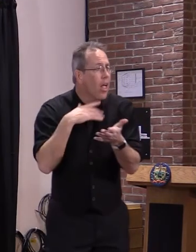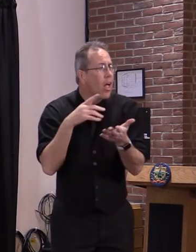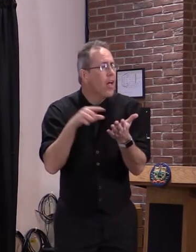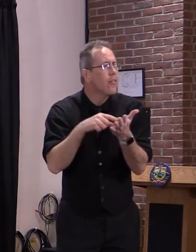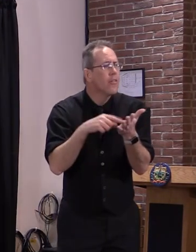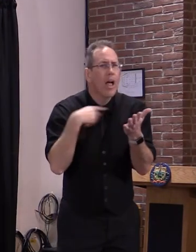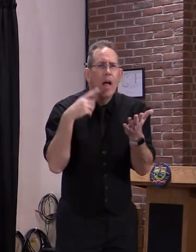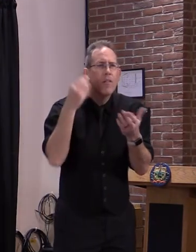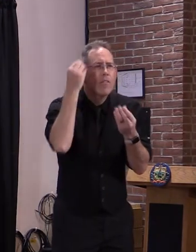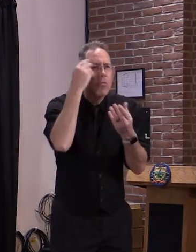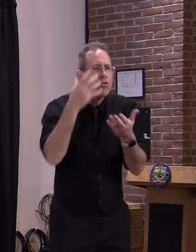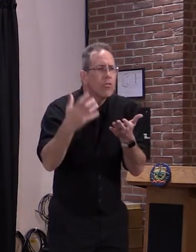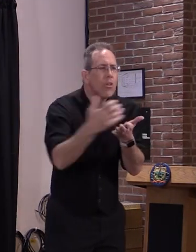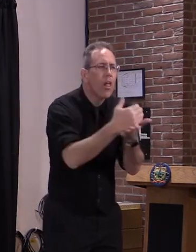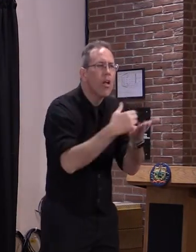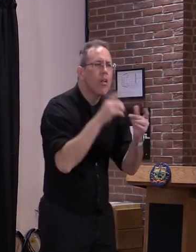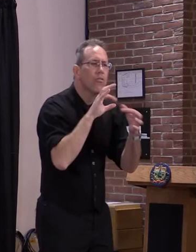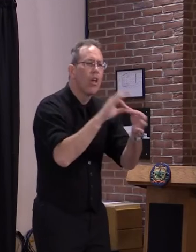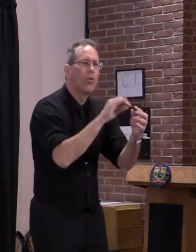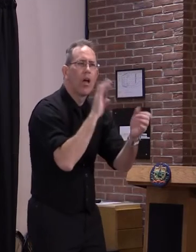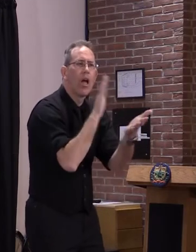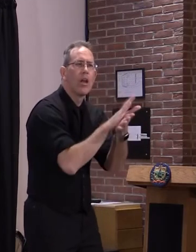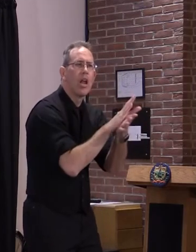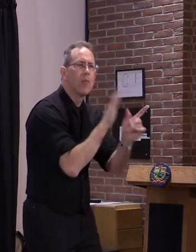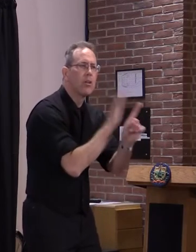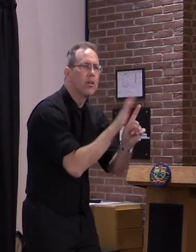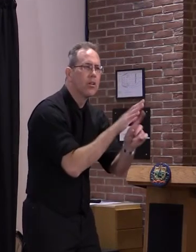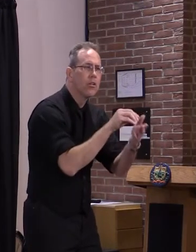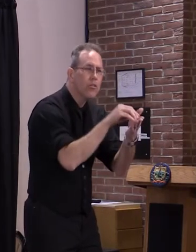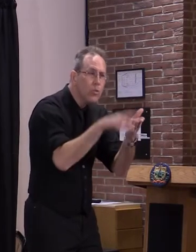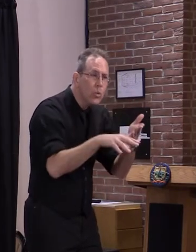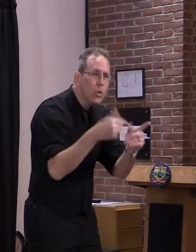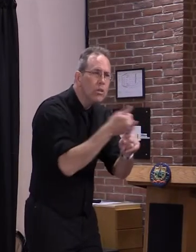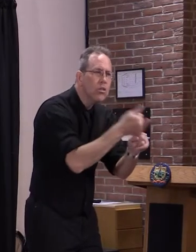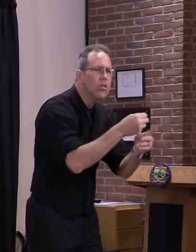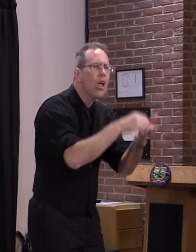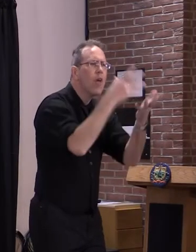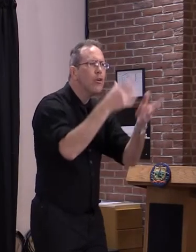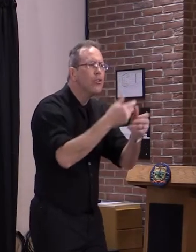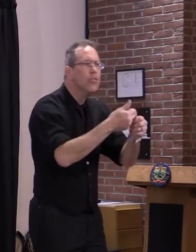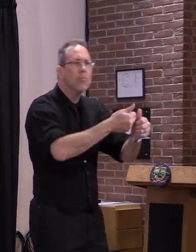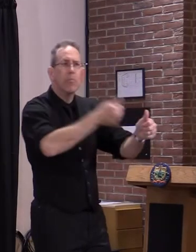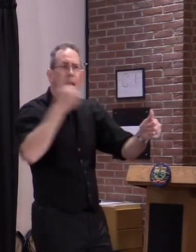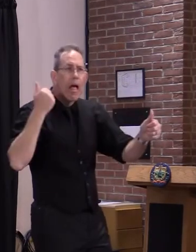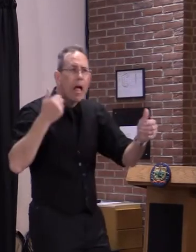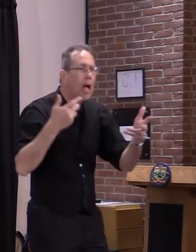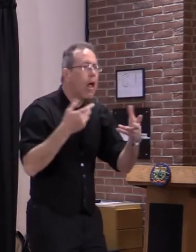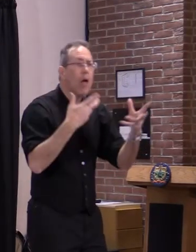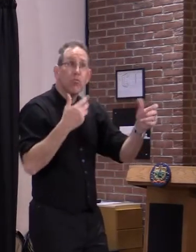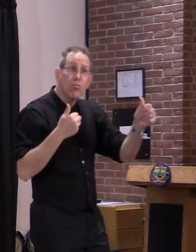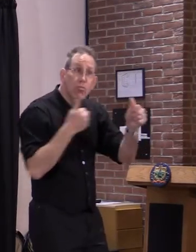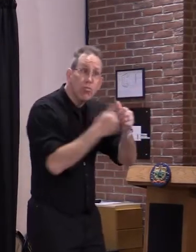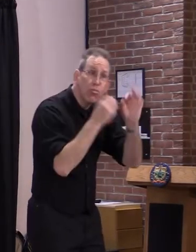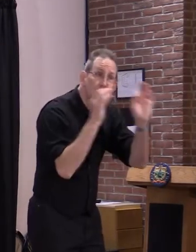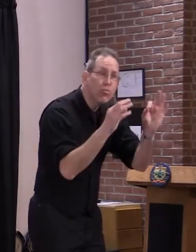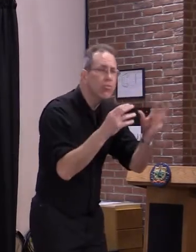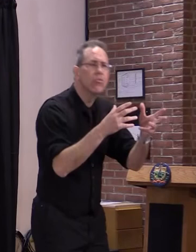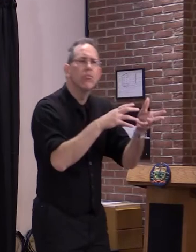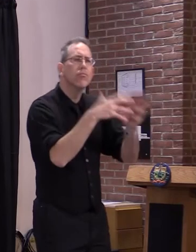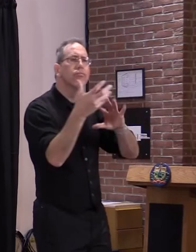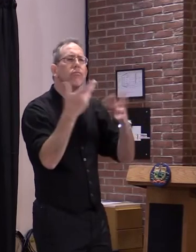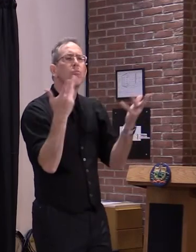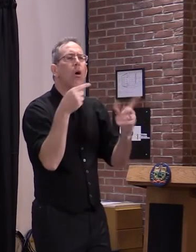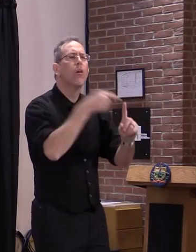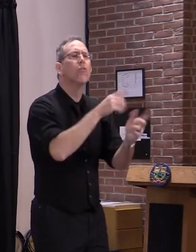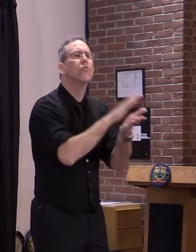lost education from the pandemic. I mean, are you able to either qualify or quantify, you know, a fifth